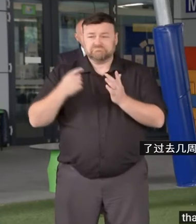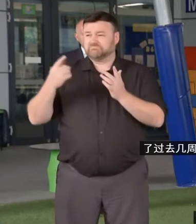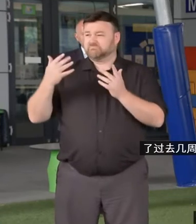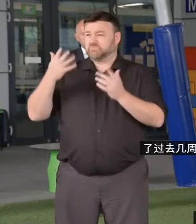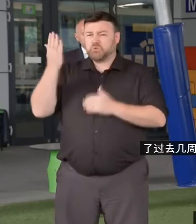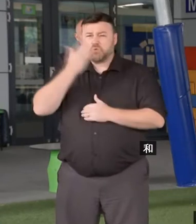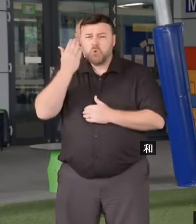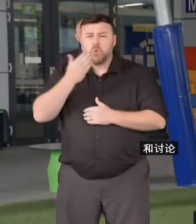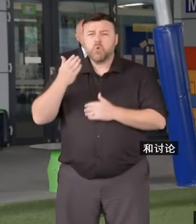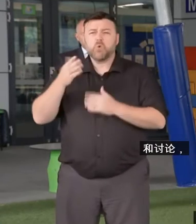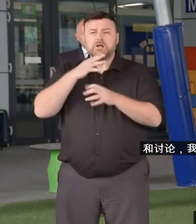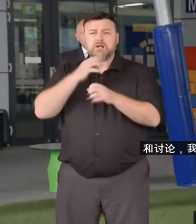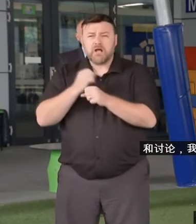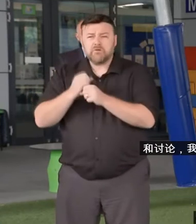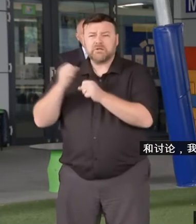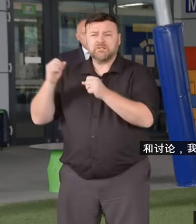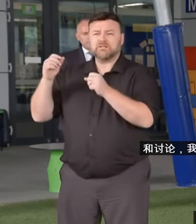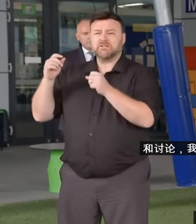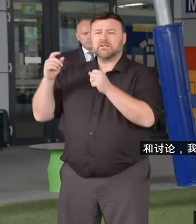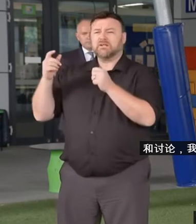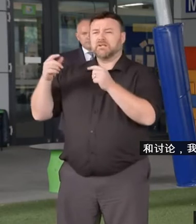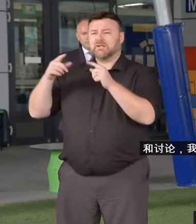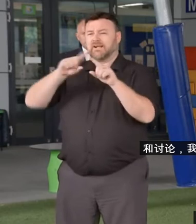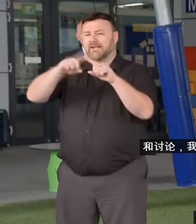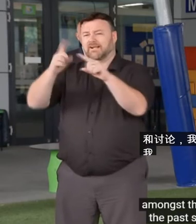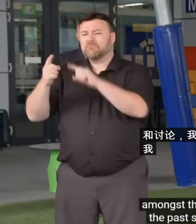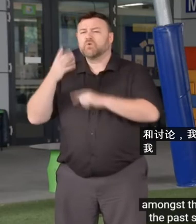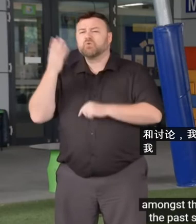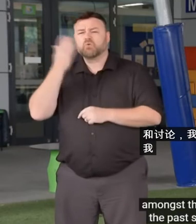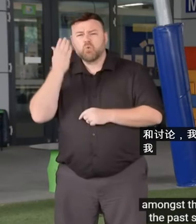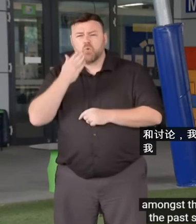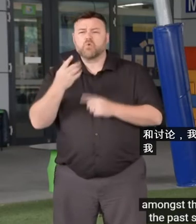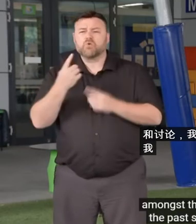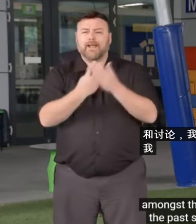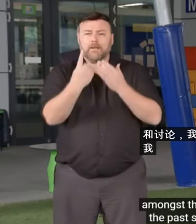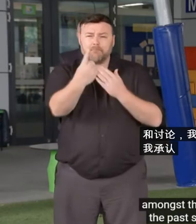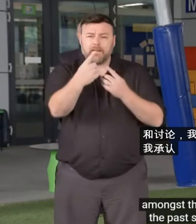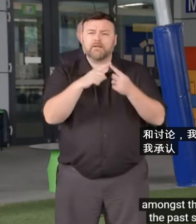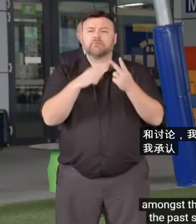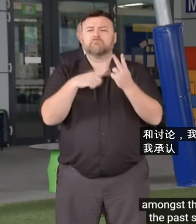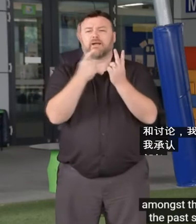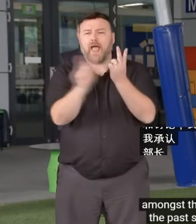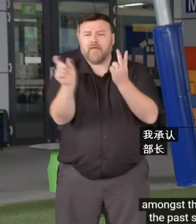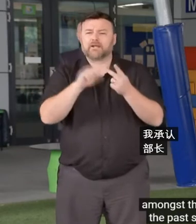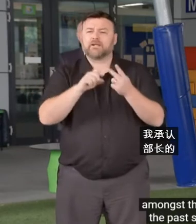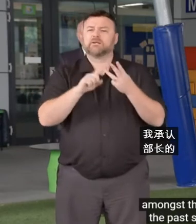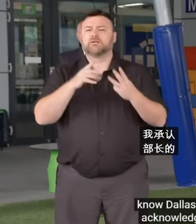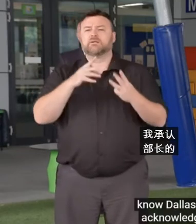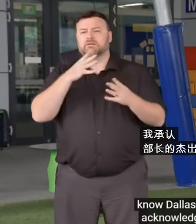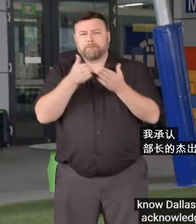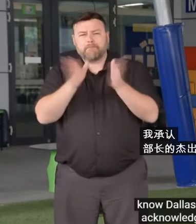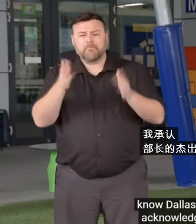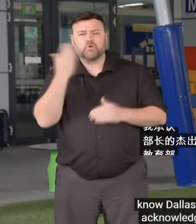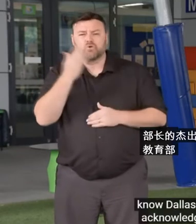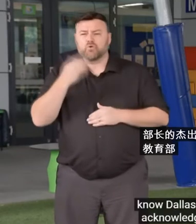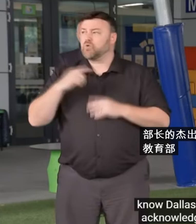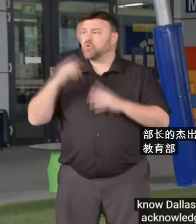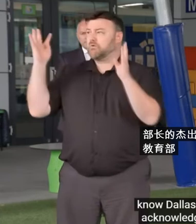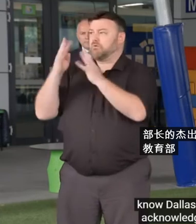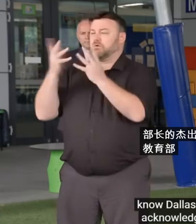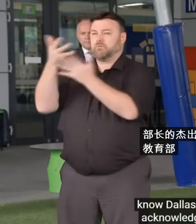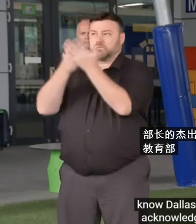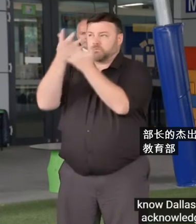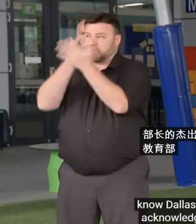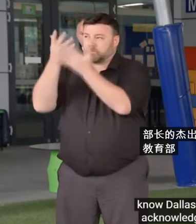weeks. And I know Dallas would support me in acknowledging the outstanding leadership of the Secretary of the